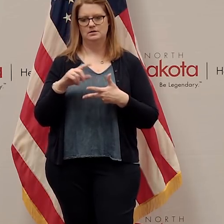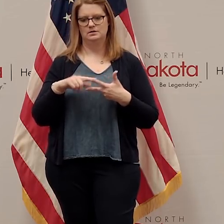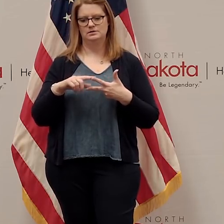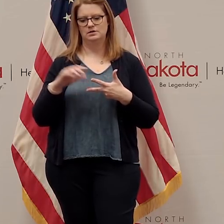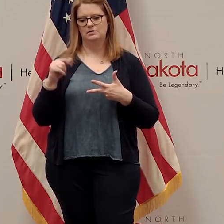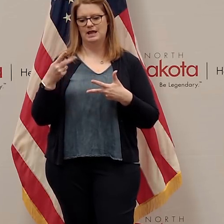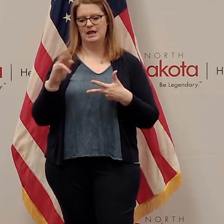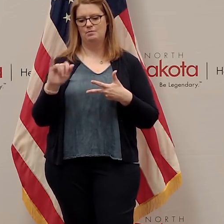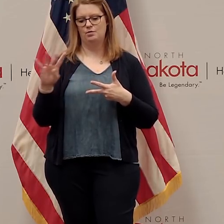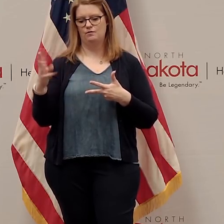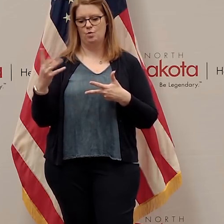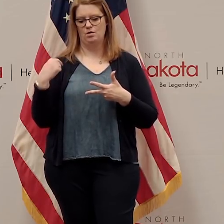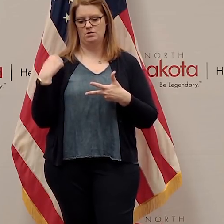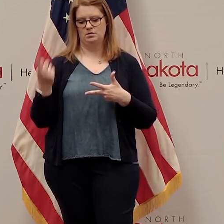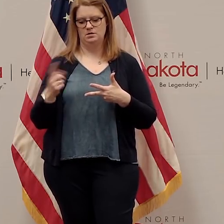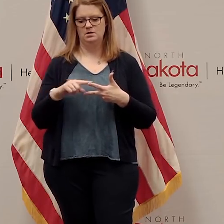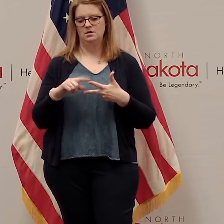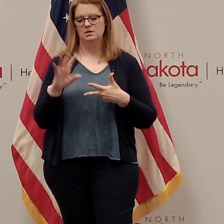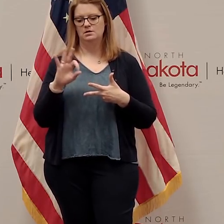programs began,